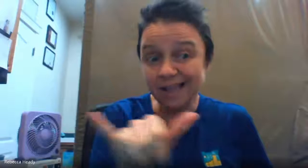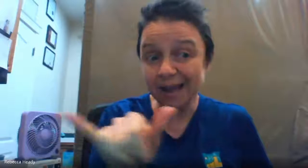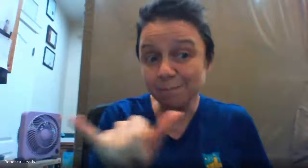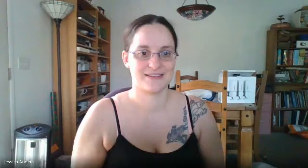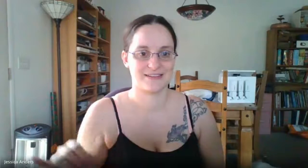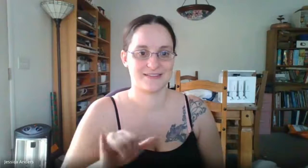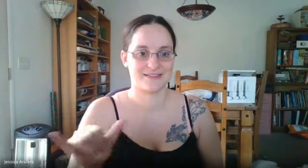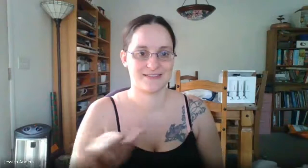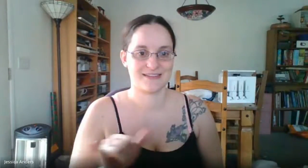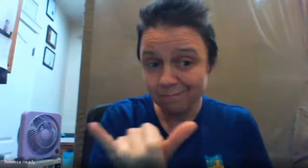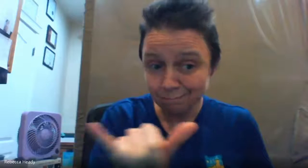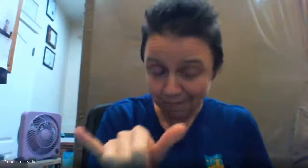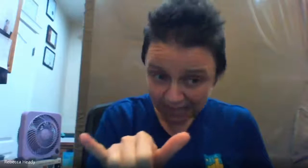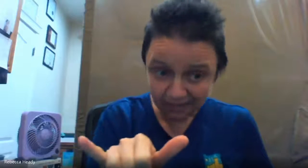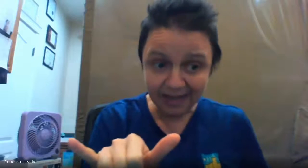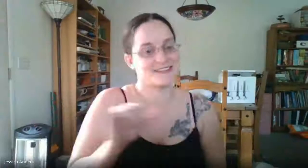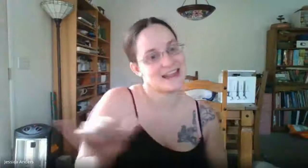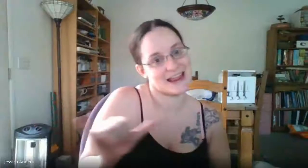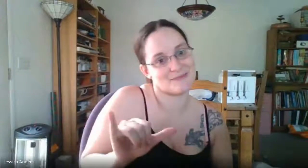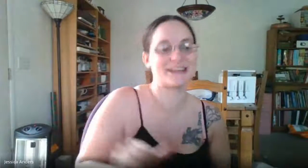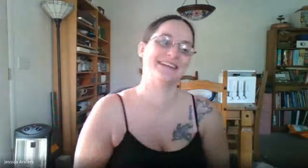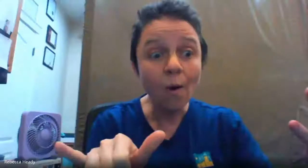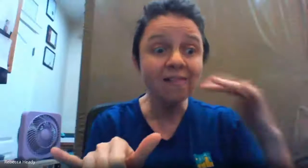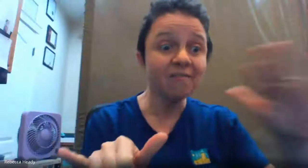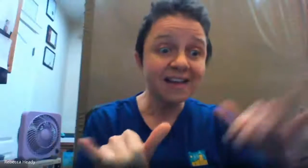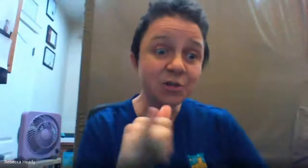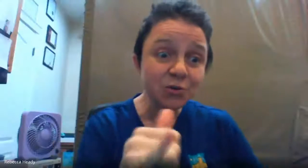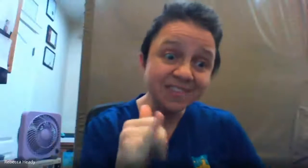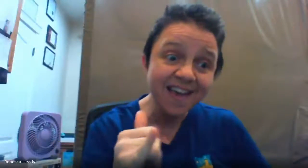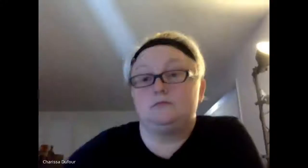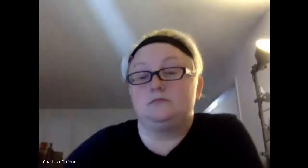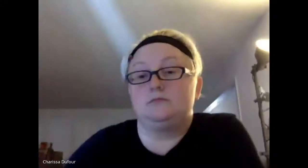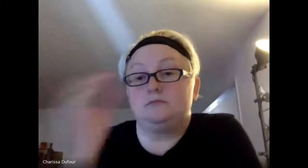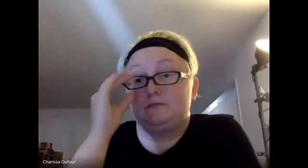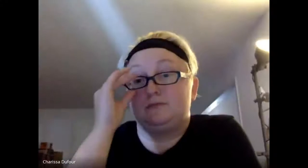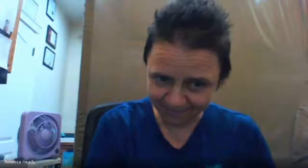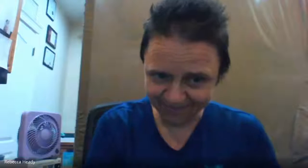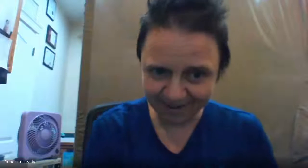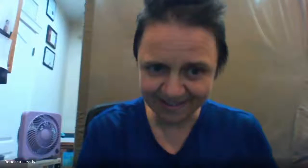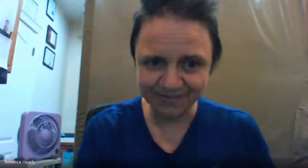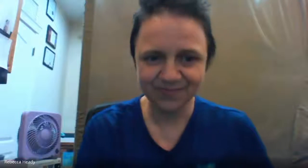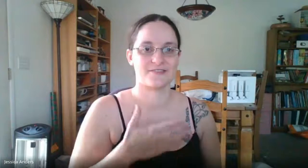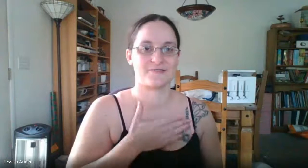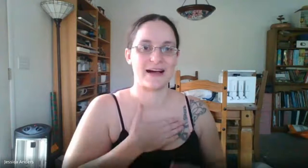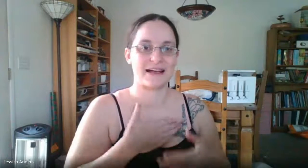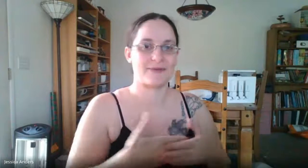same. yes. Like if you said, "Oh, I love that too," same, right? Well, my